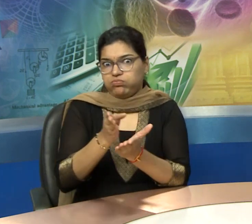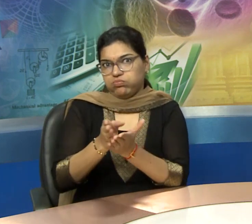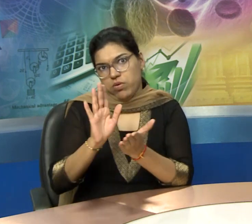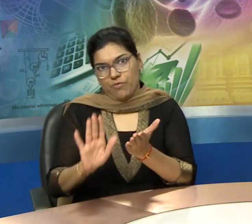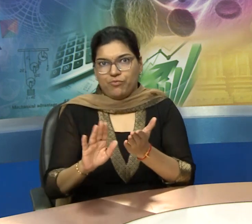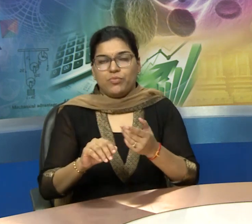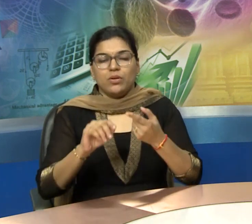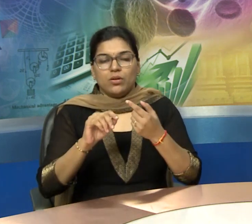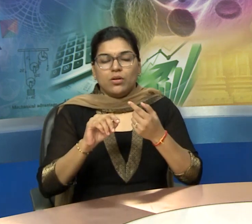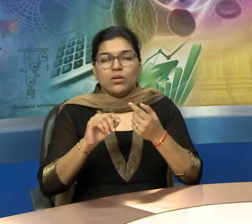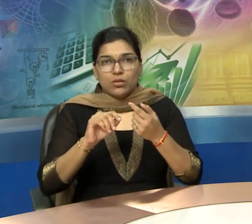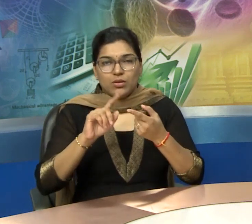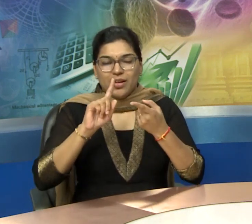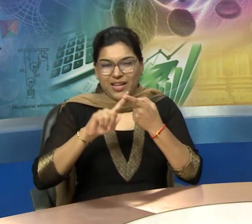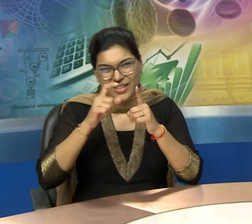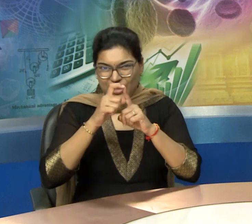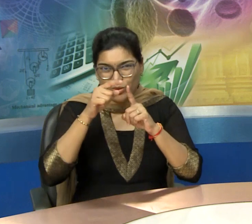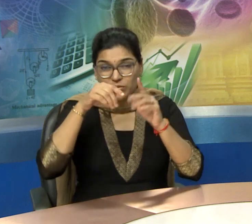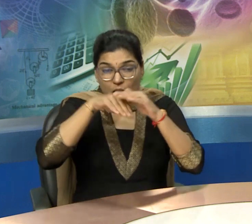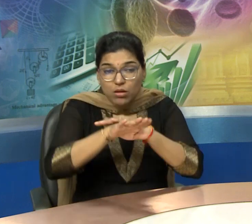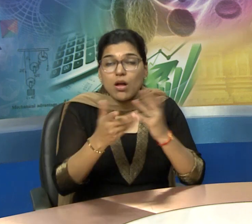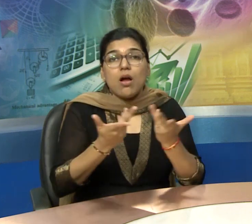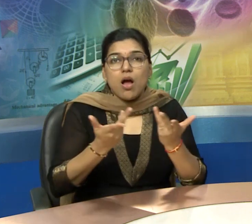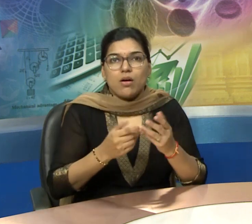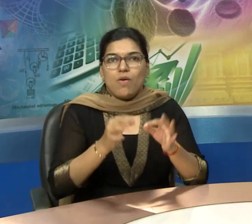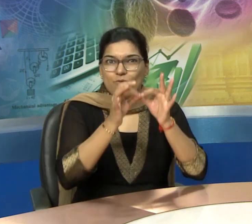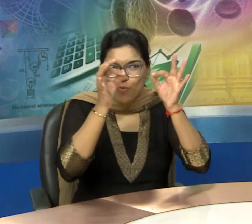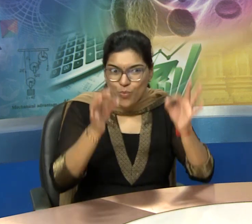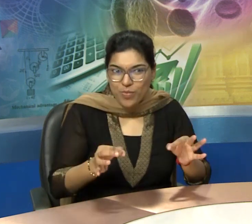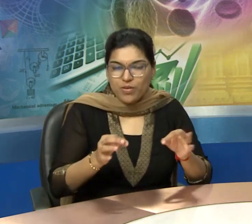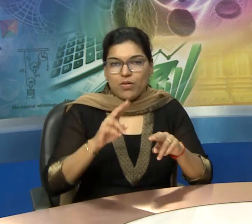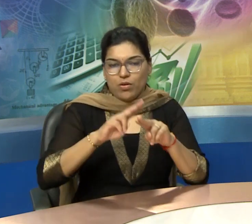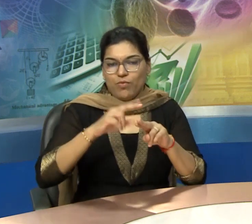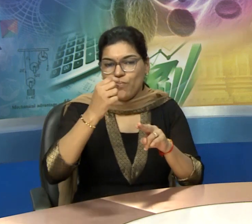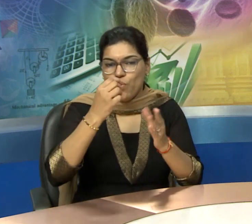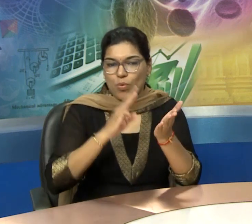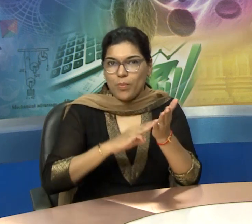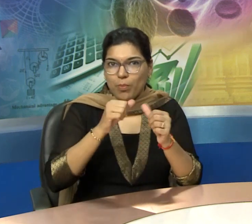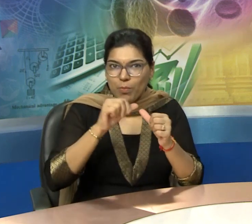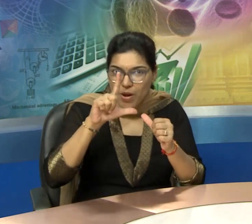library. We know that there are various types of education